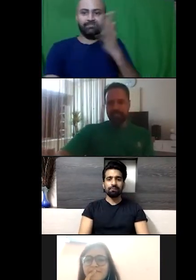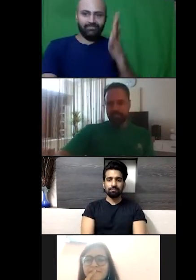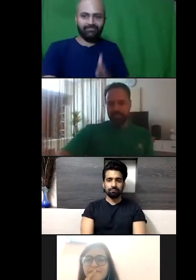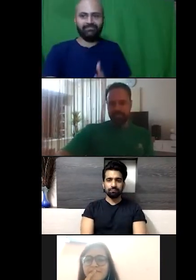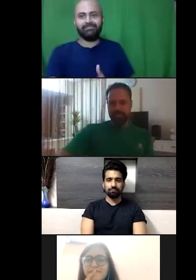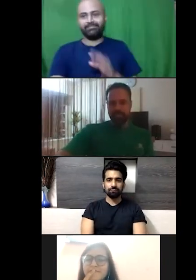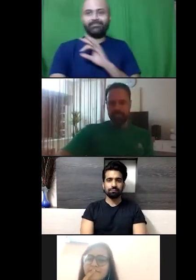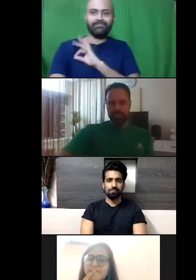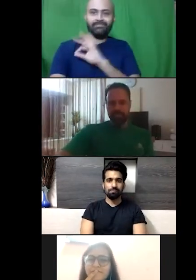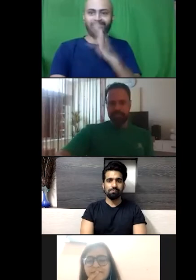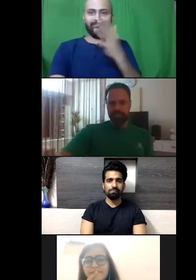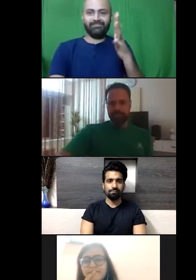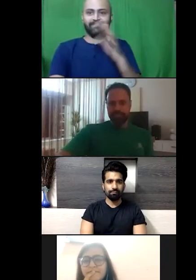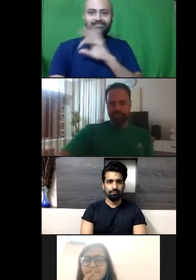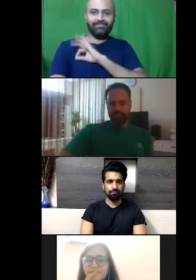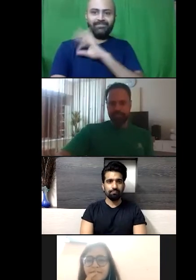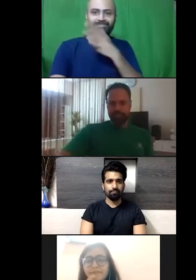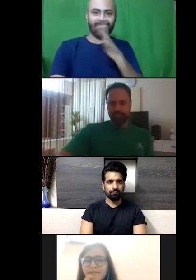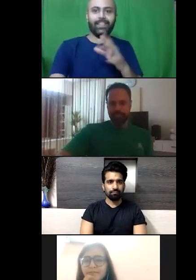Correct. Yeah.